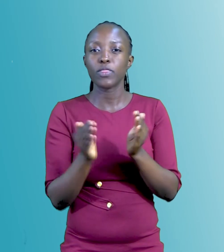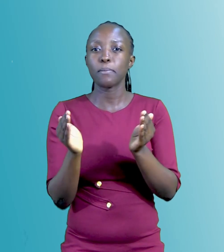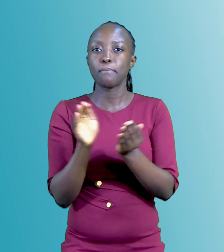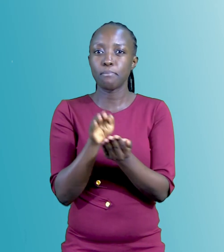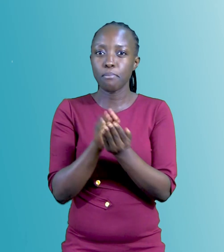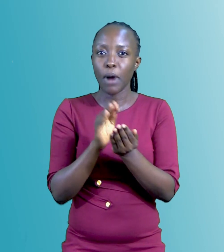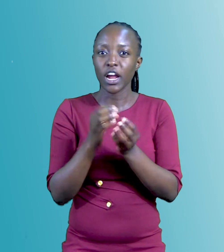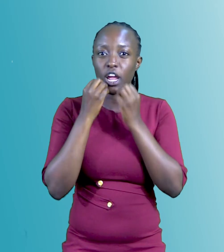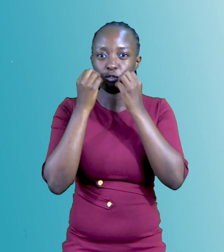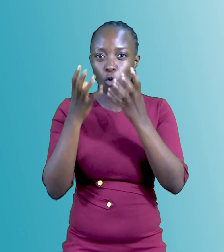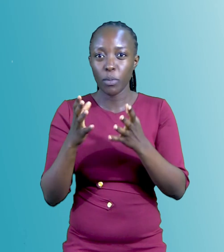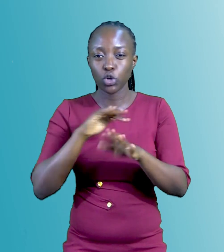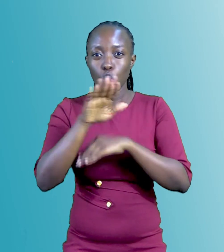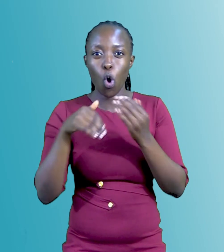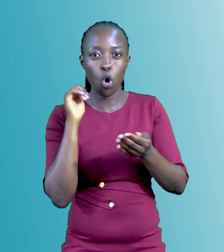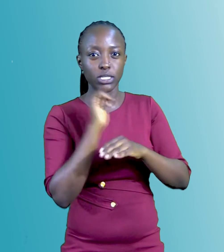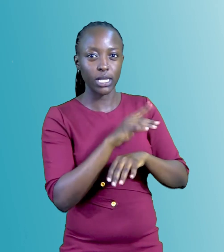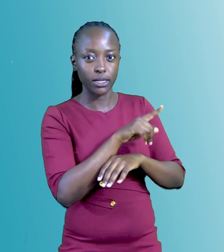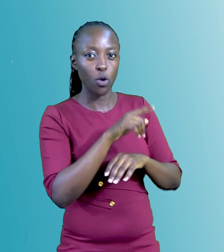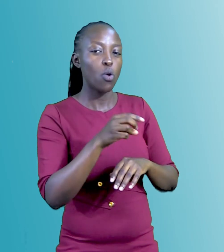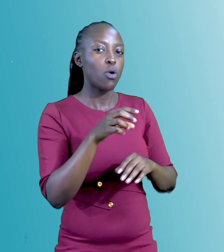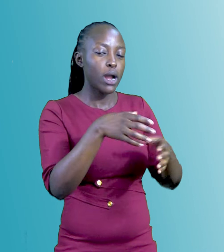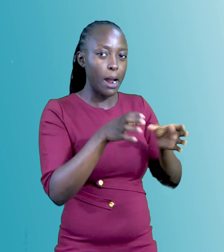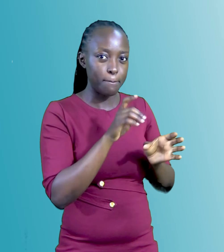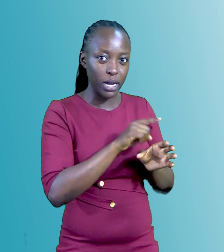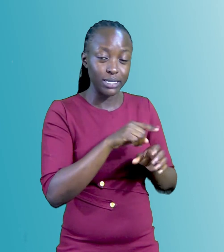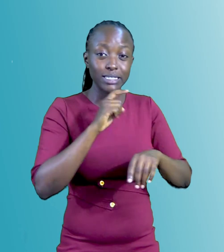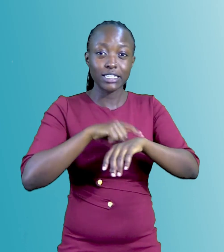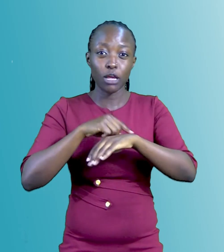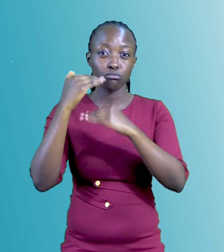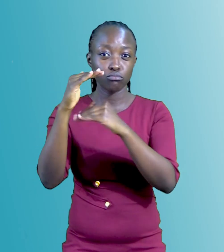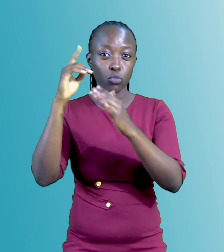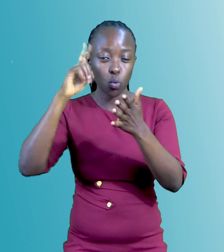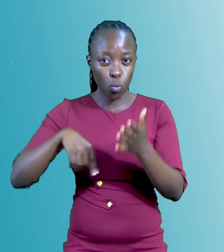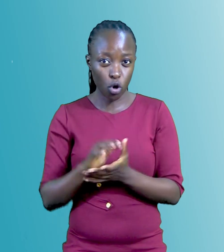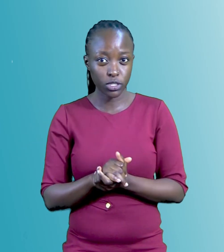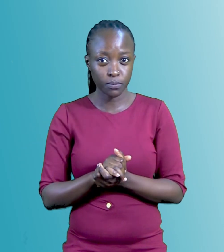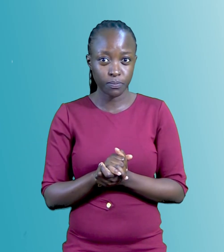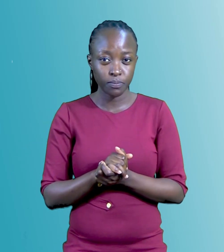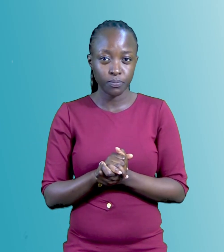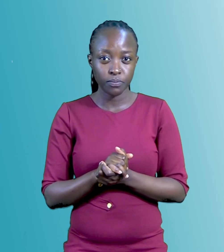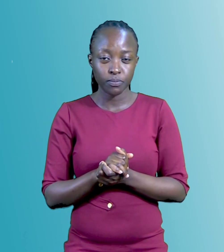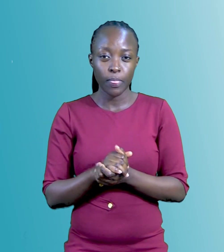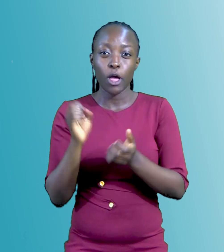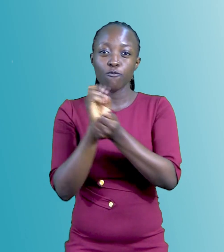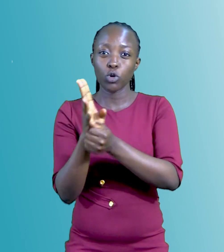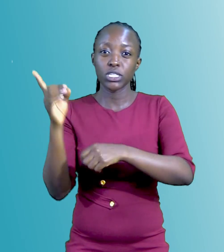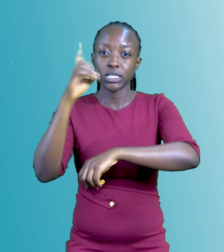service will incur bank charges. The timelines expected for these services is 14 days from receipt of